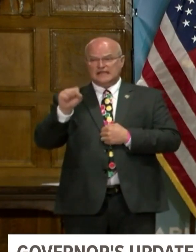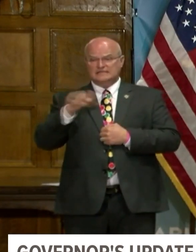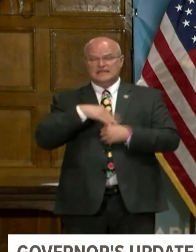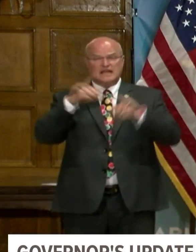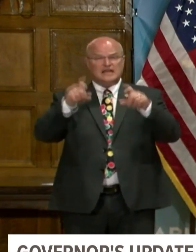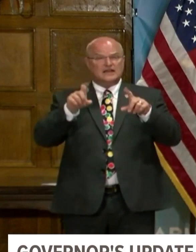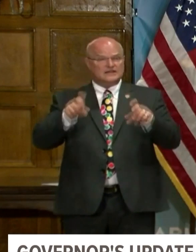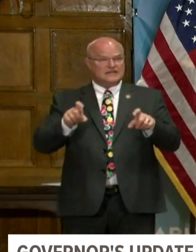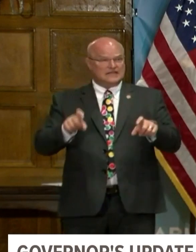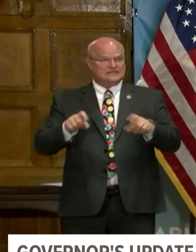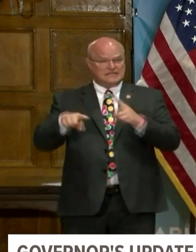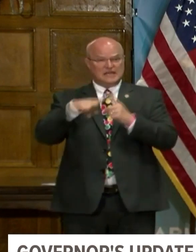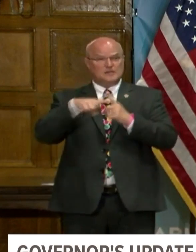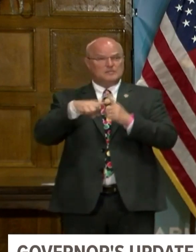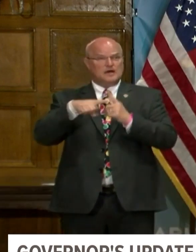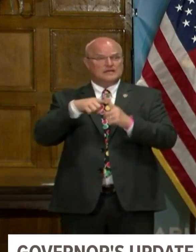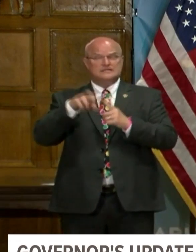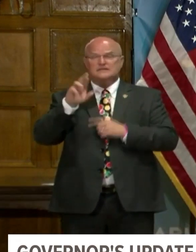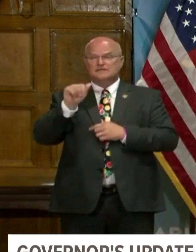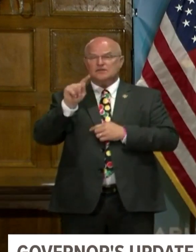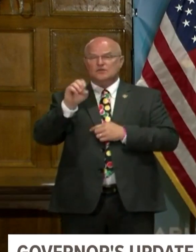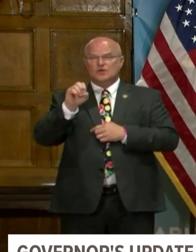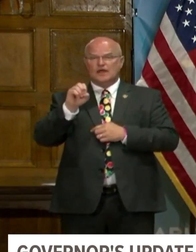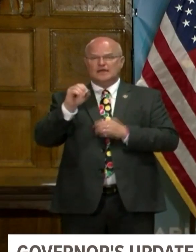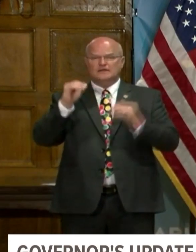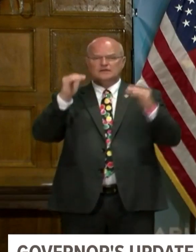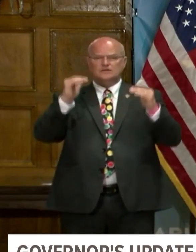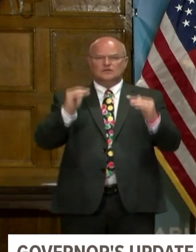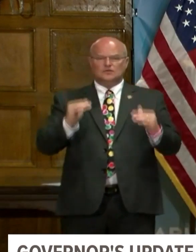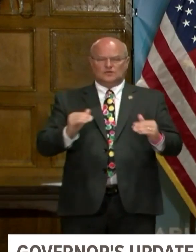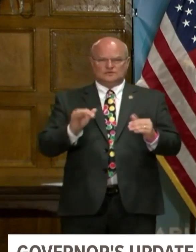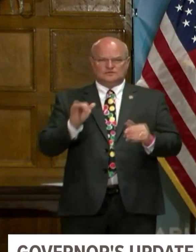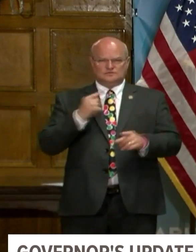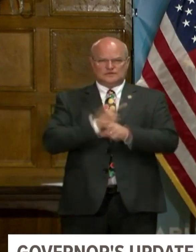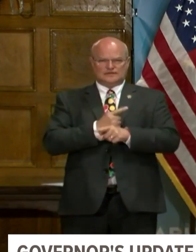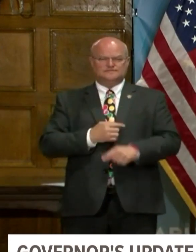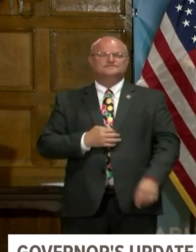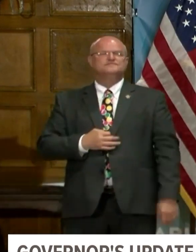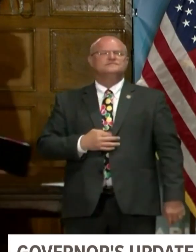our testing and our positivity rate are going the right direction. Dr. Smith.